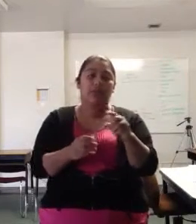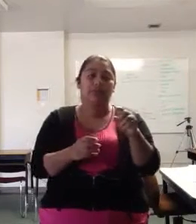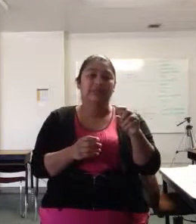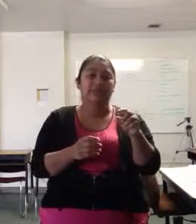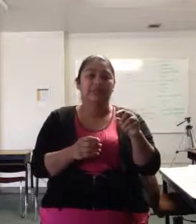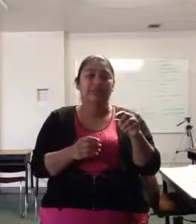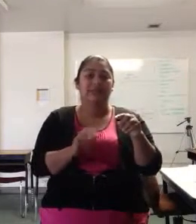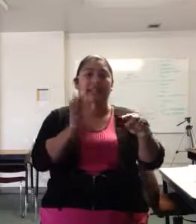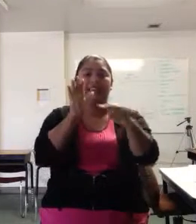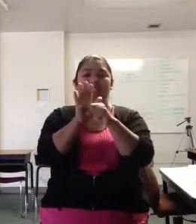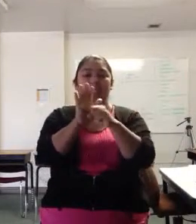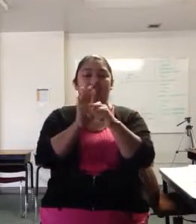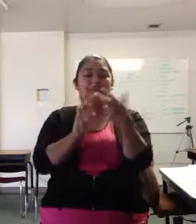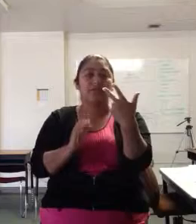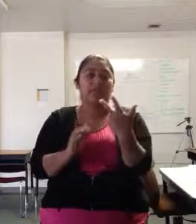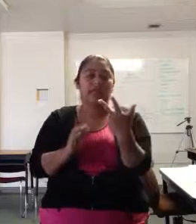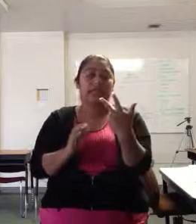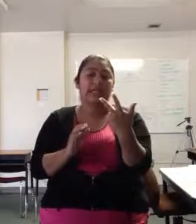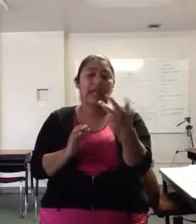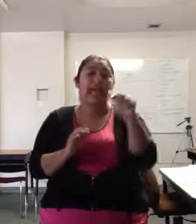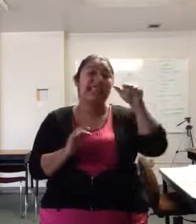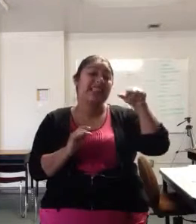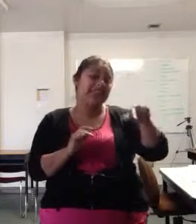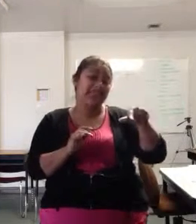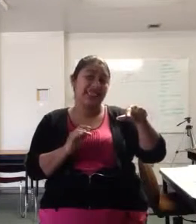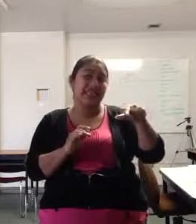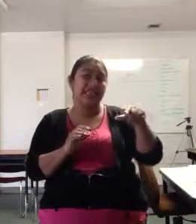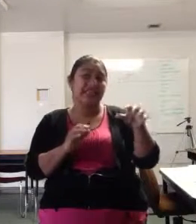-3. That's an integer. You can owe $3 to a bank.